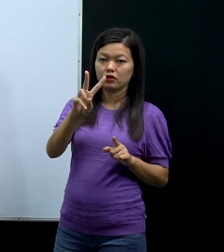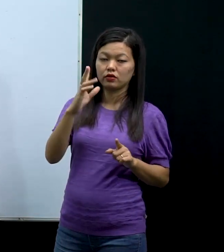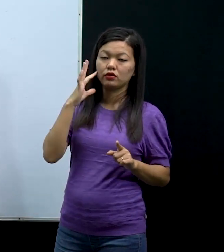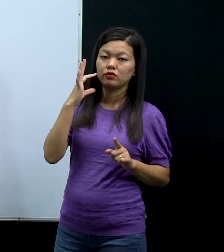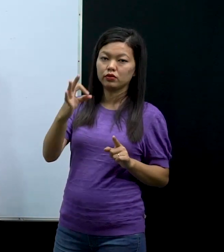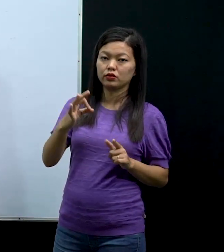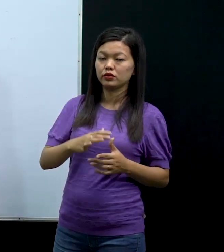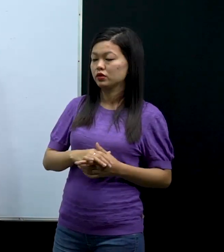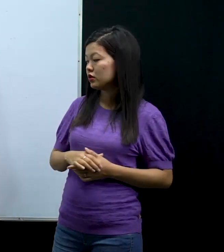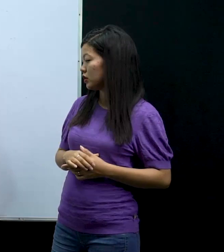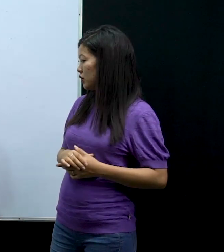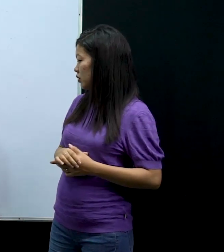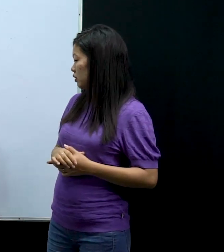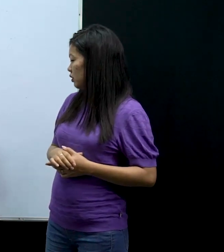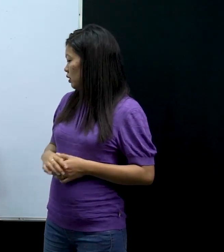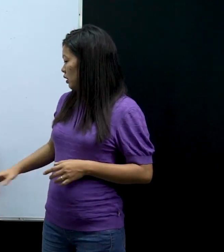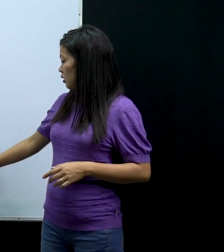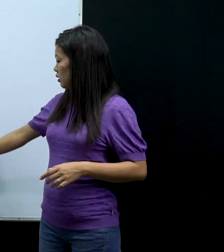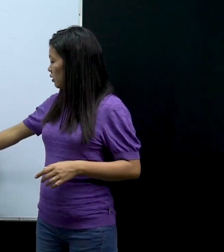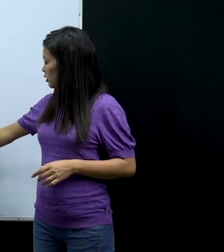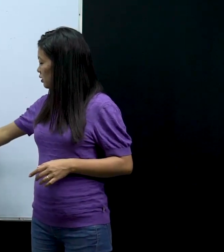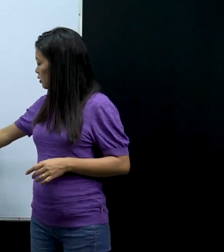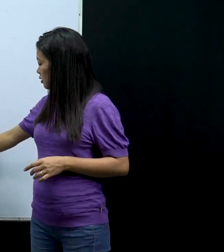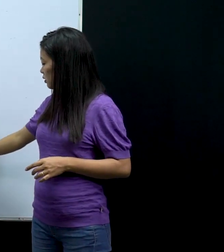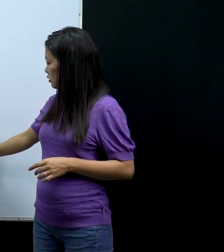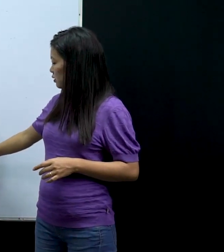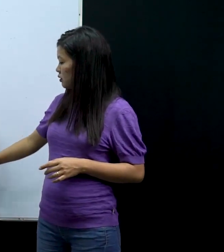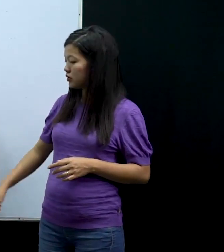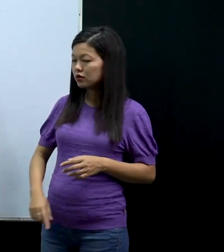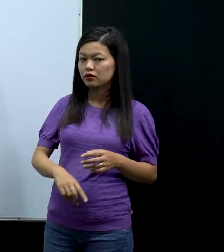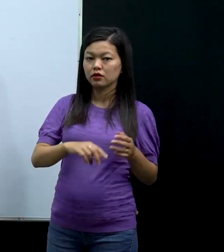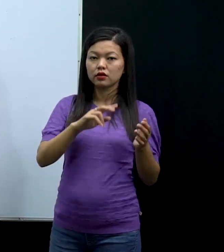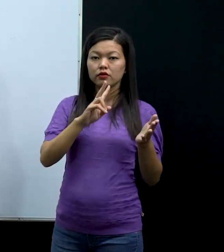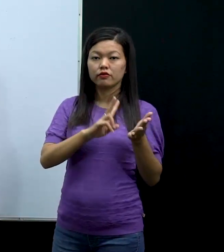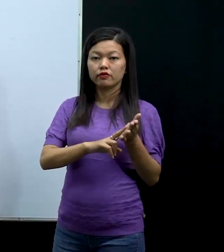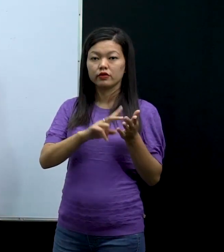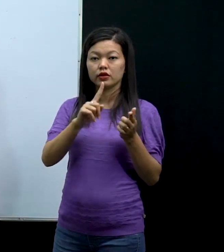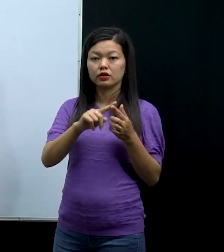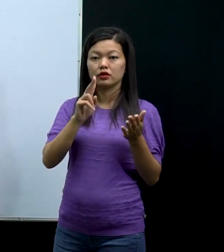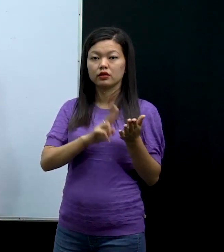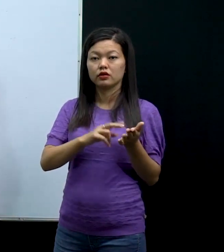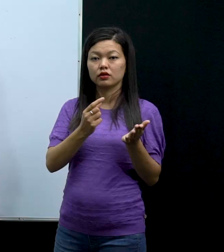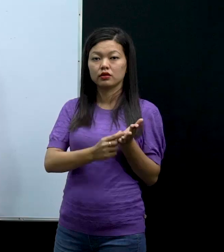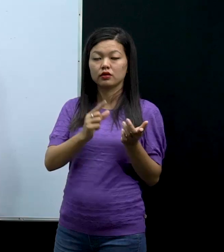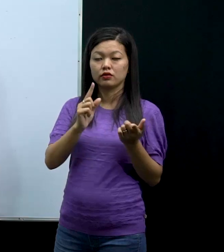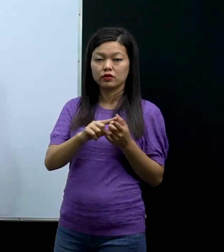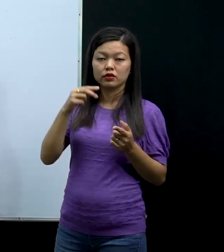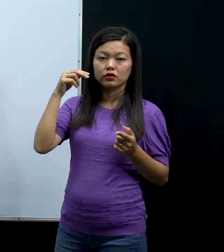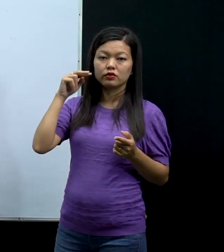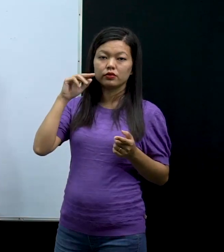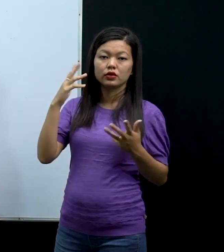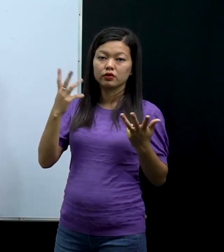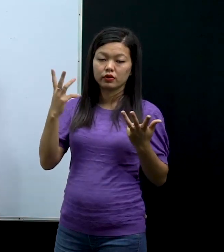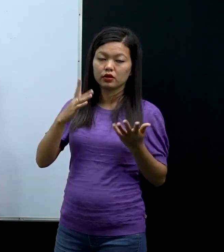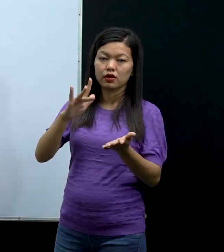is going to be held. And you remember, you are making an official invitation. So you have to use